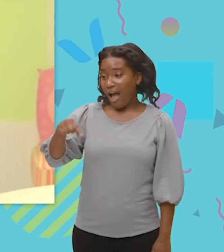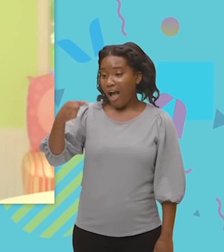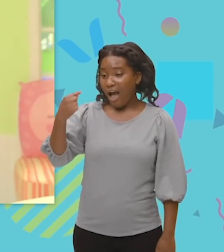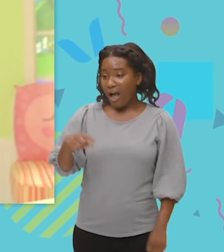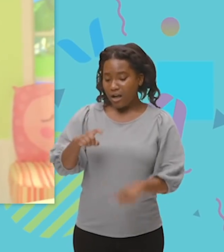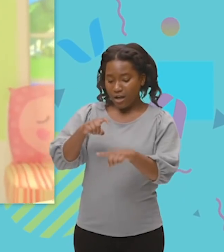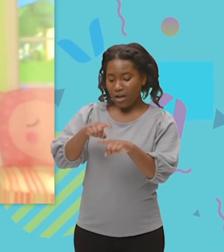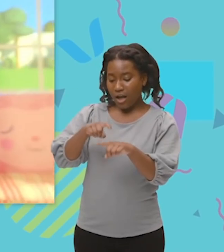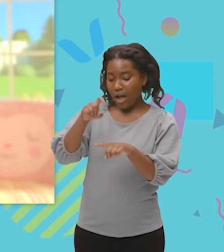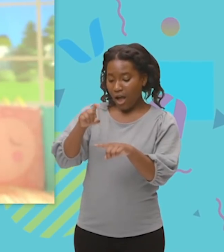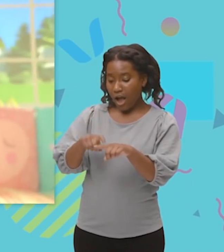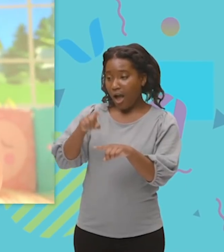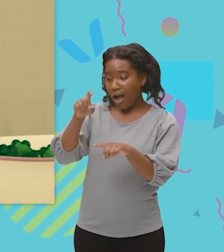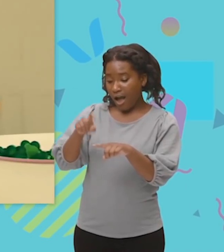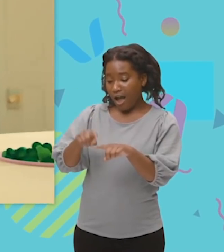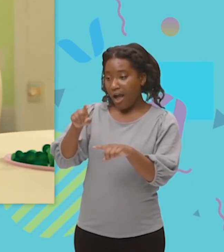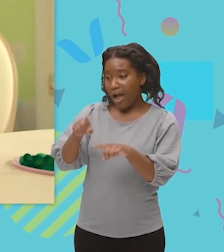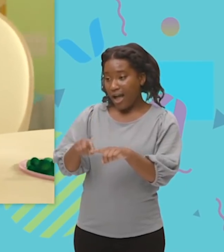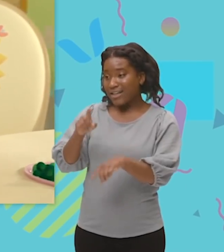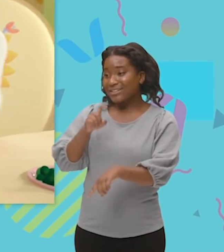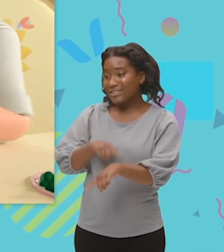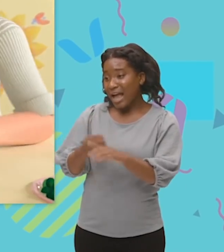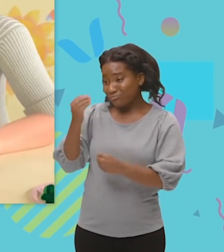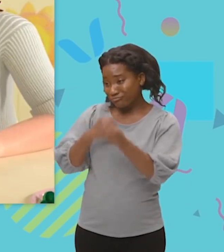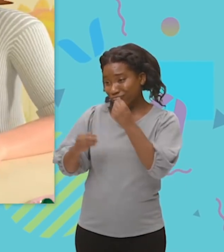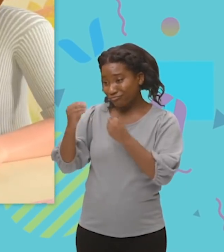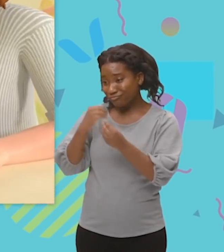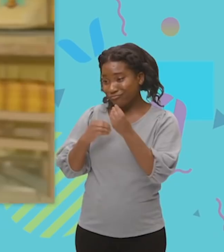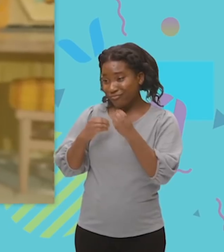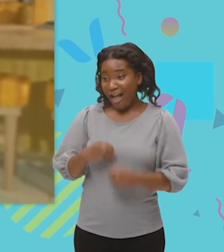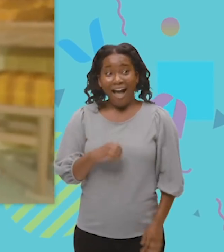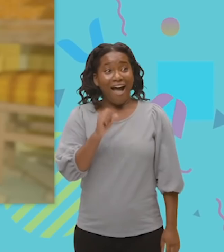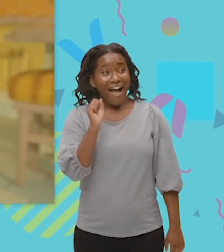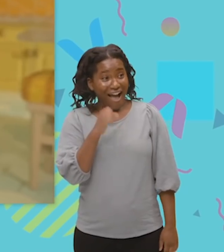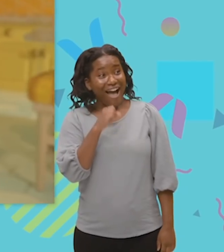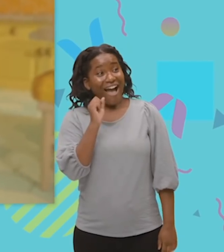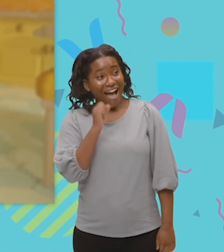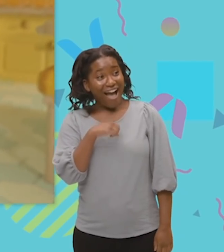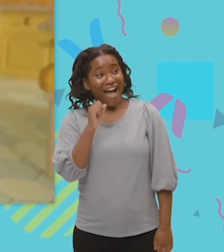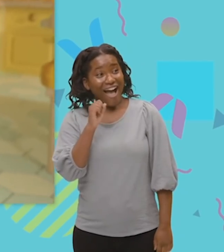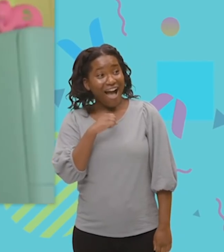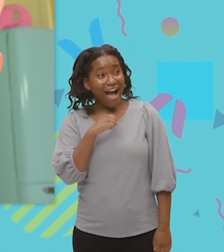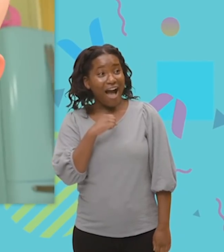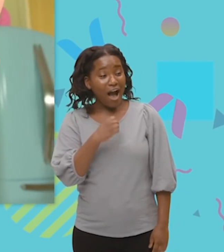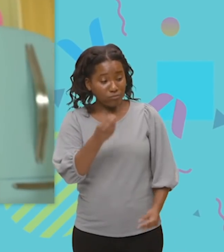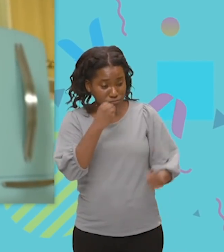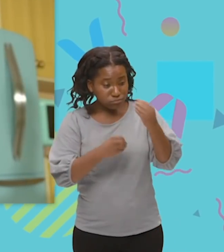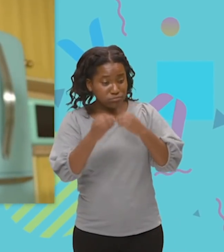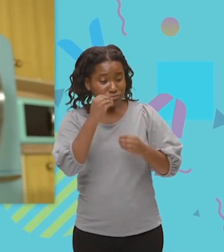Peas, peas, it's time to eat your peas. Yes, yes, yes, I want to eat